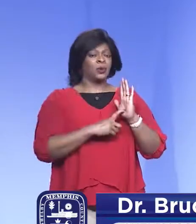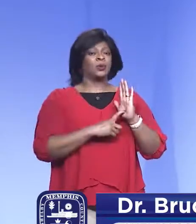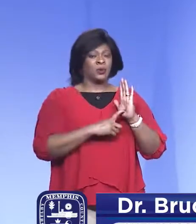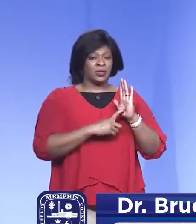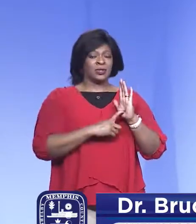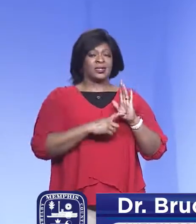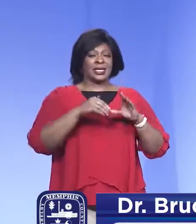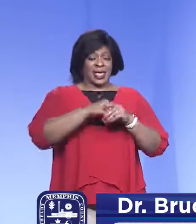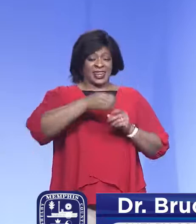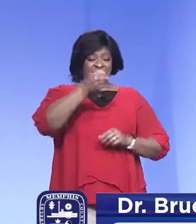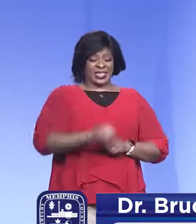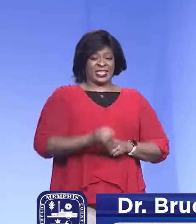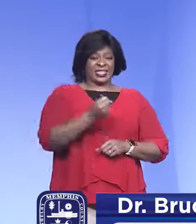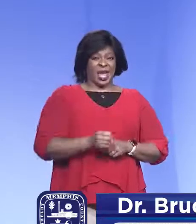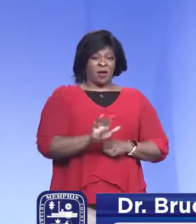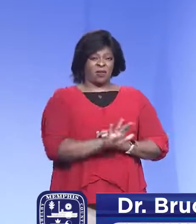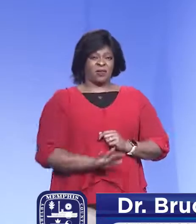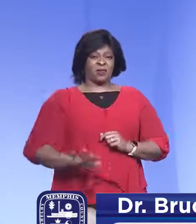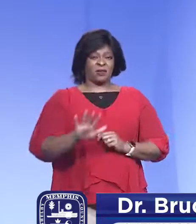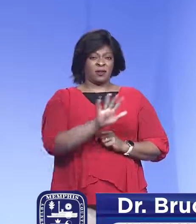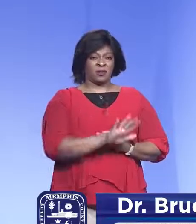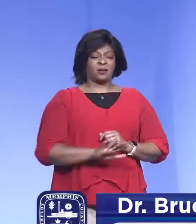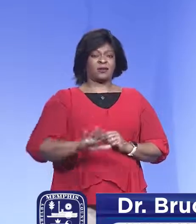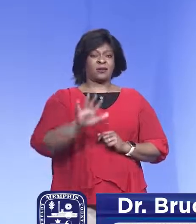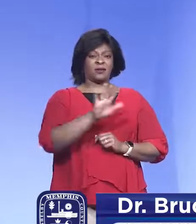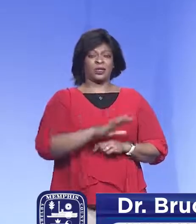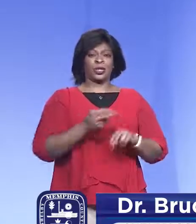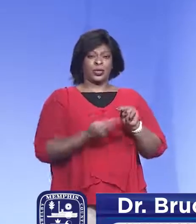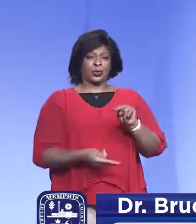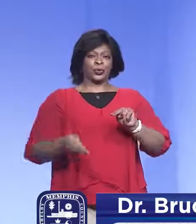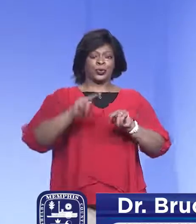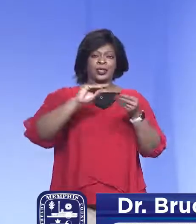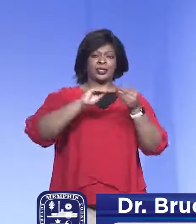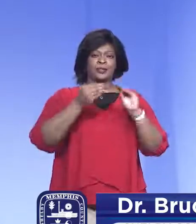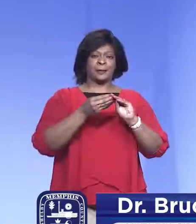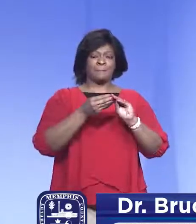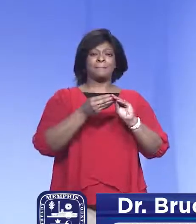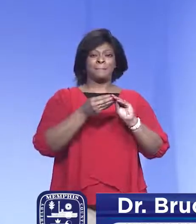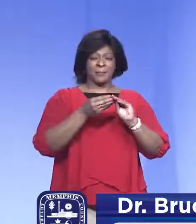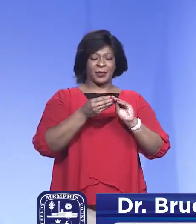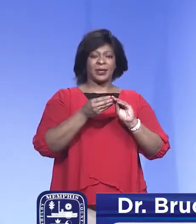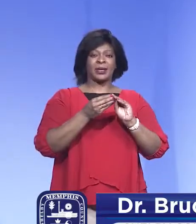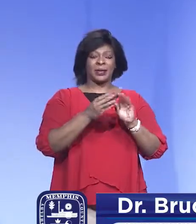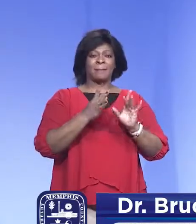the South, there's an increase in number of cases.